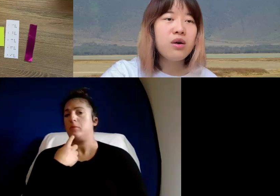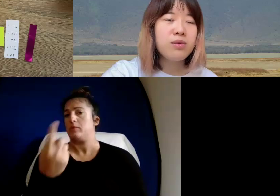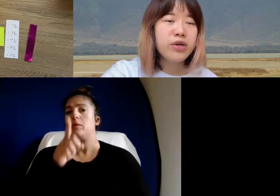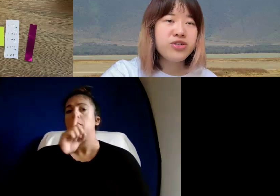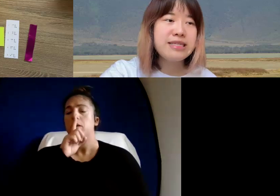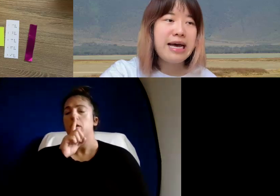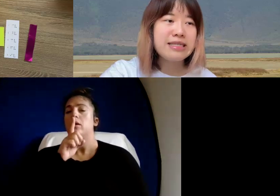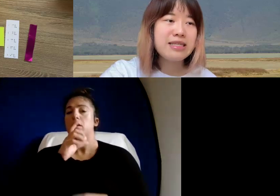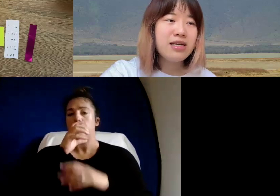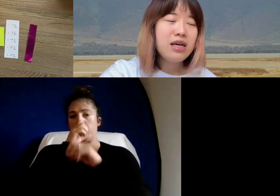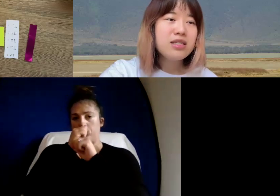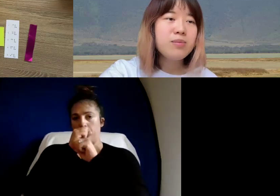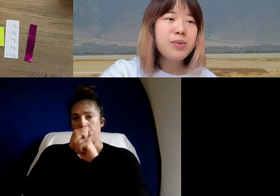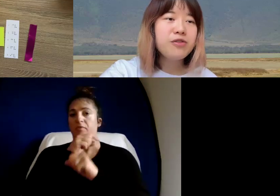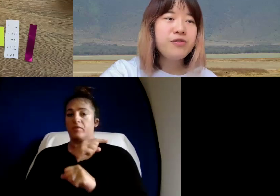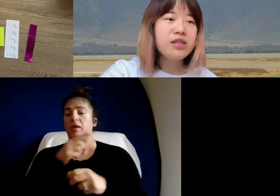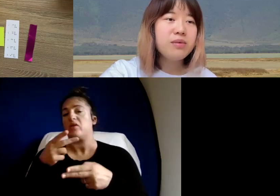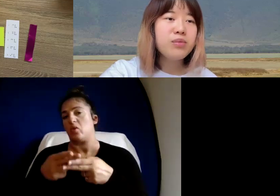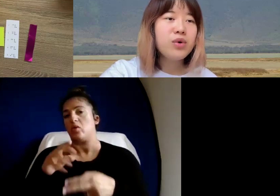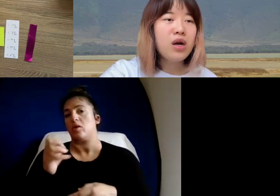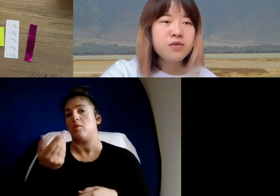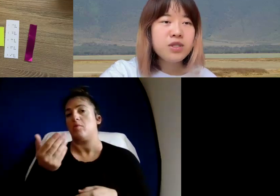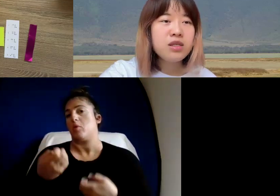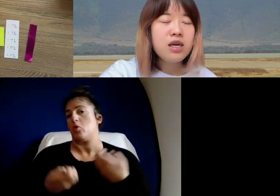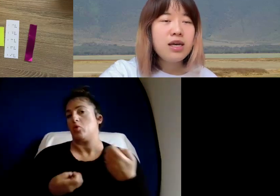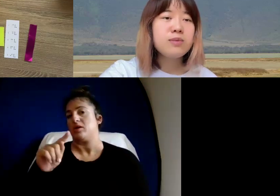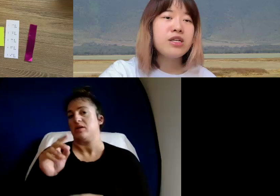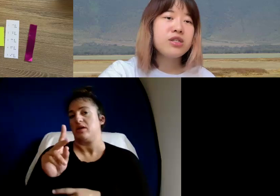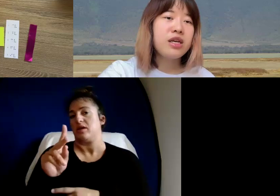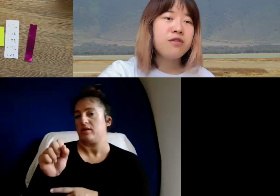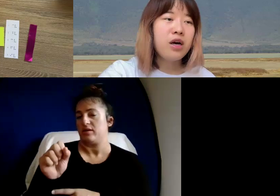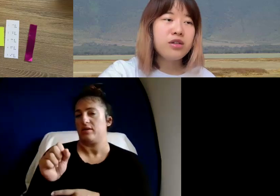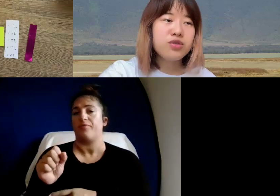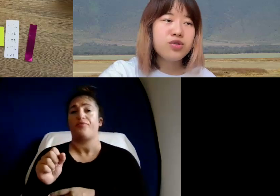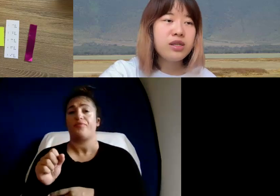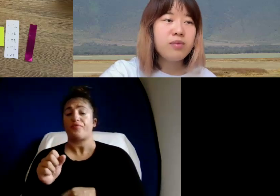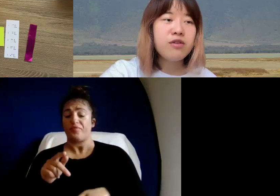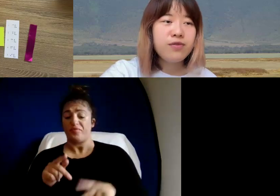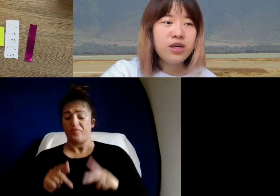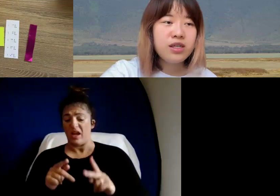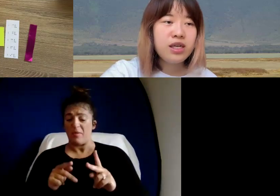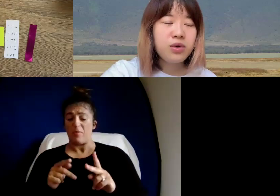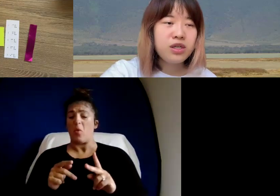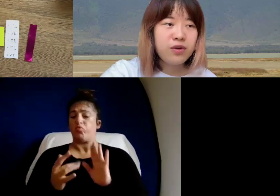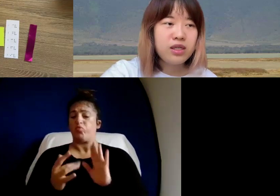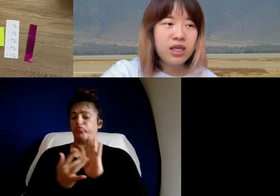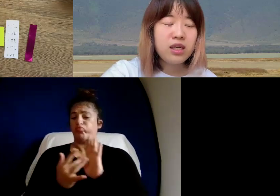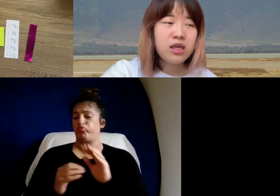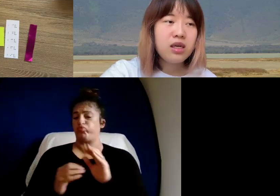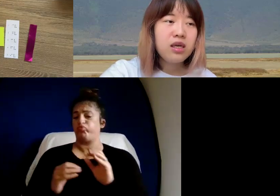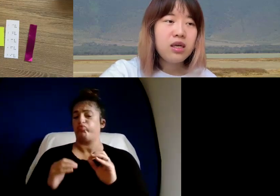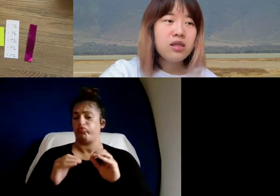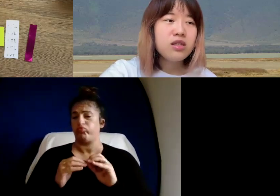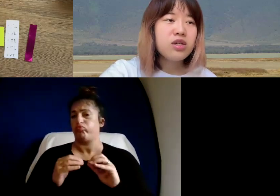we call emotion tax. Some people feel it more often, especially if others treat them unfairly or